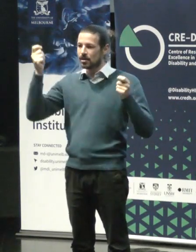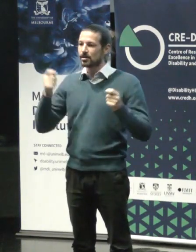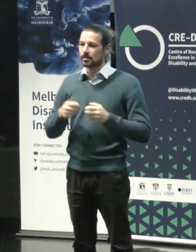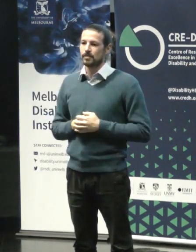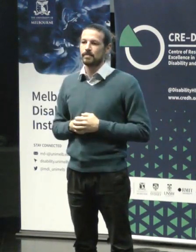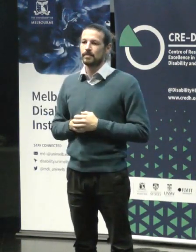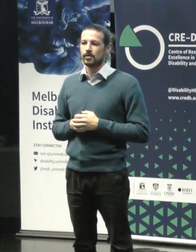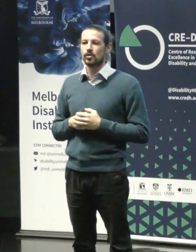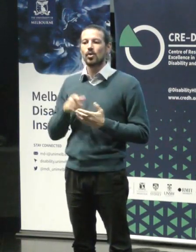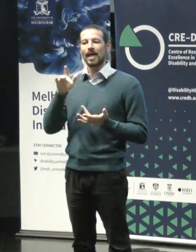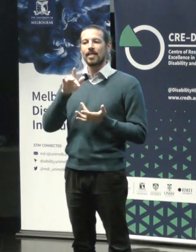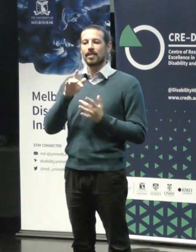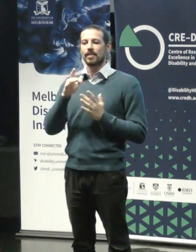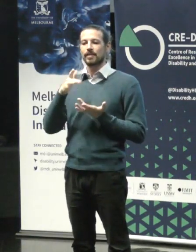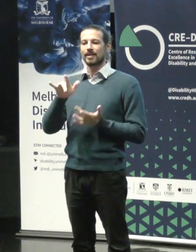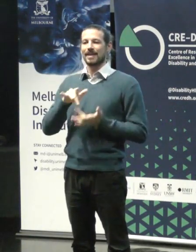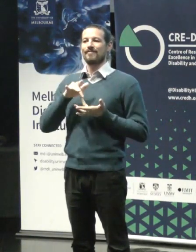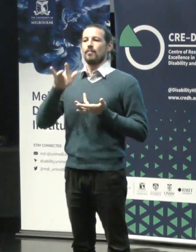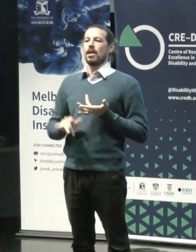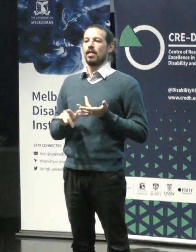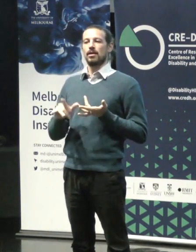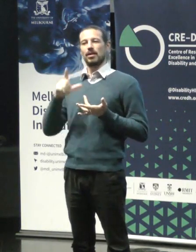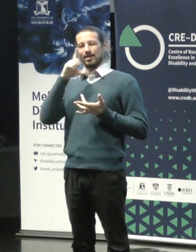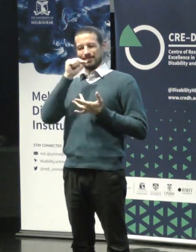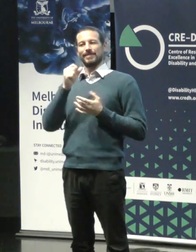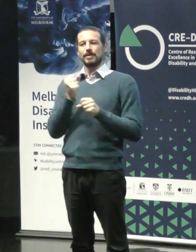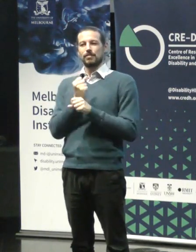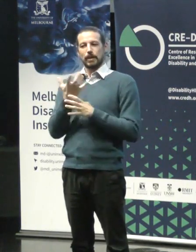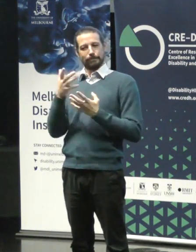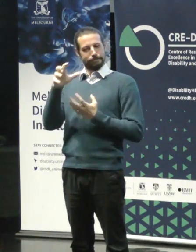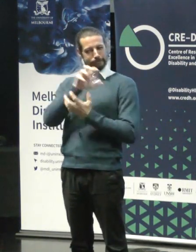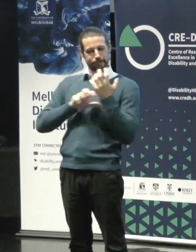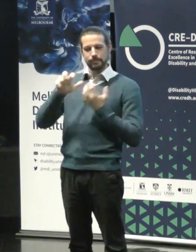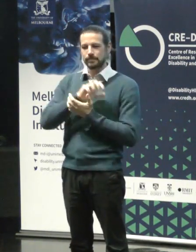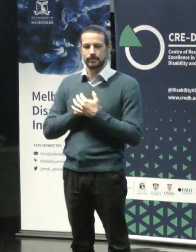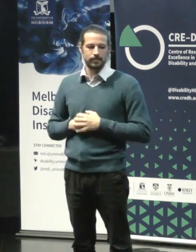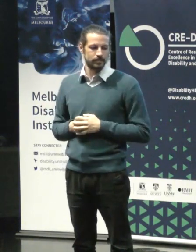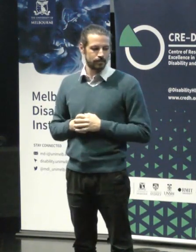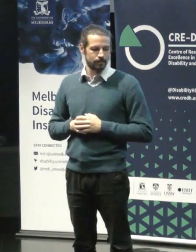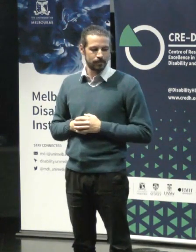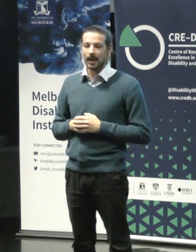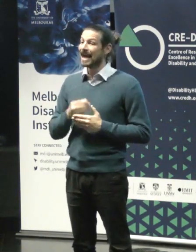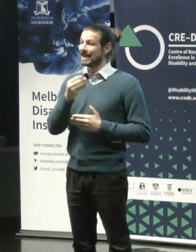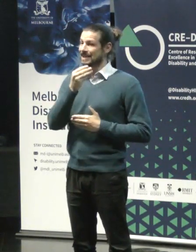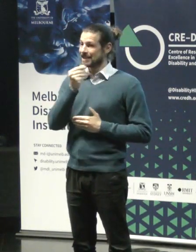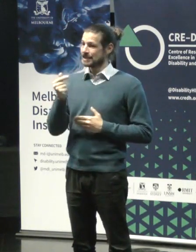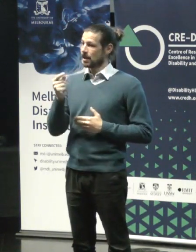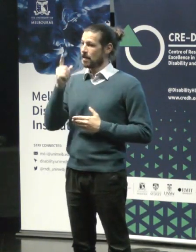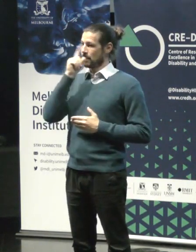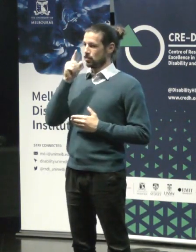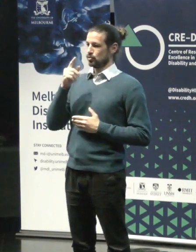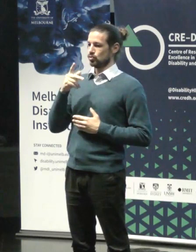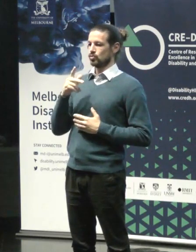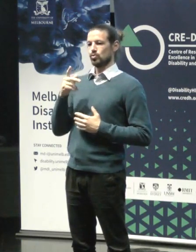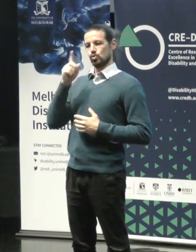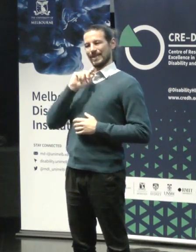has implications. It has entanglements. Some people were trying to keep emotional distance, more professional about